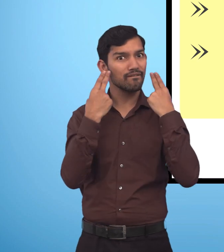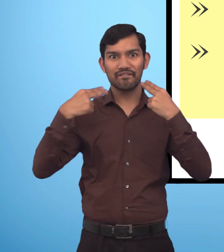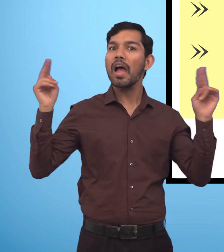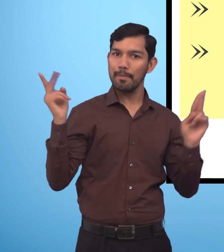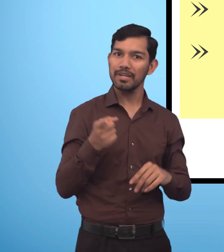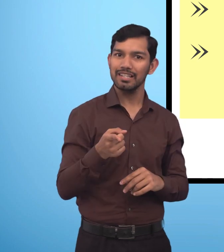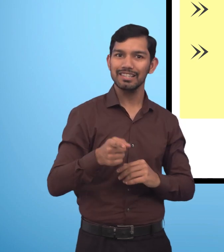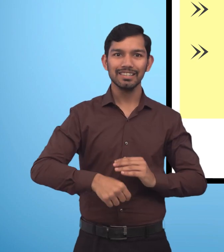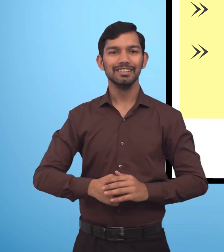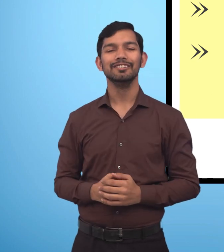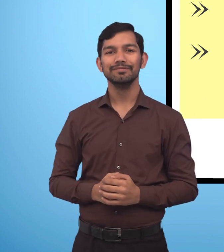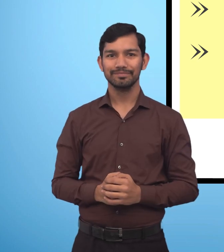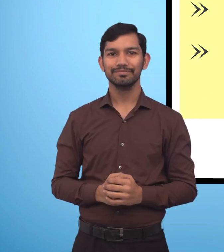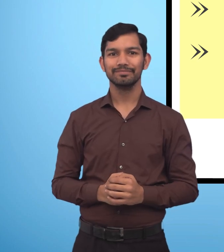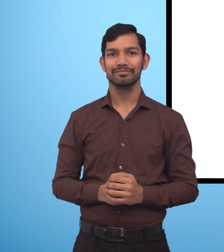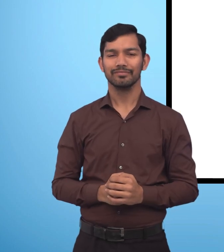Fame.